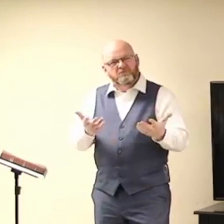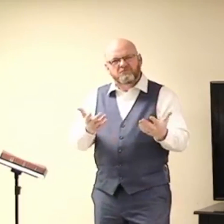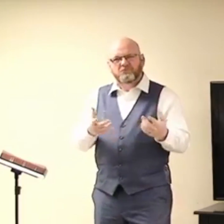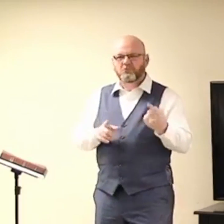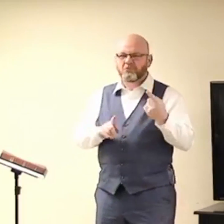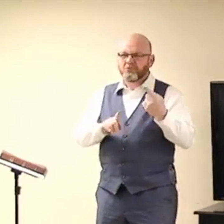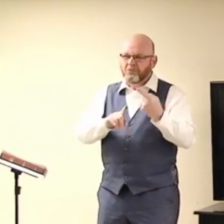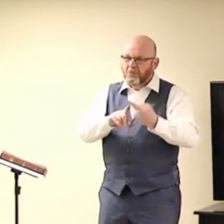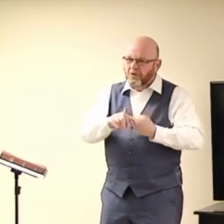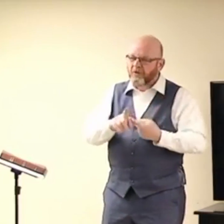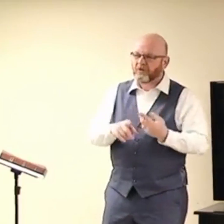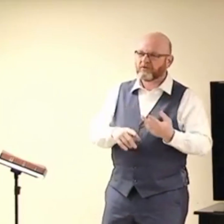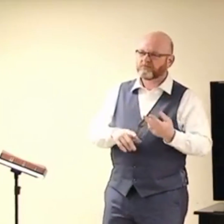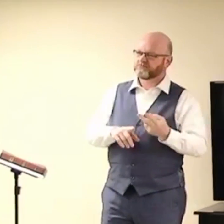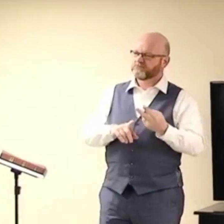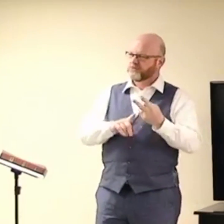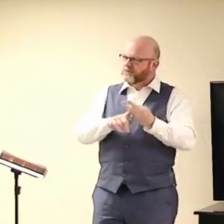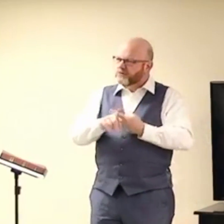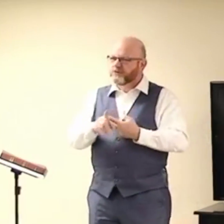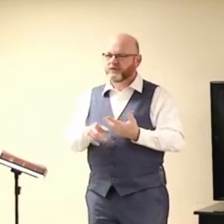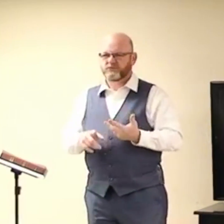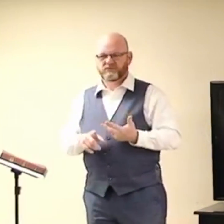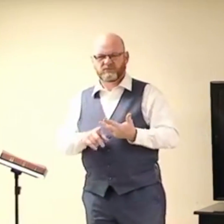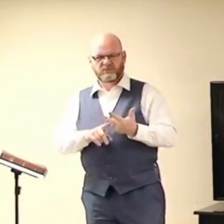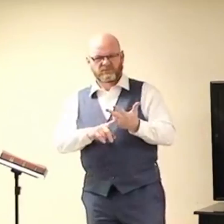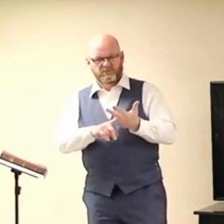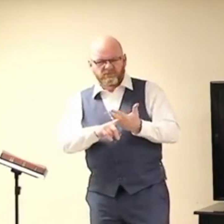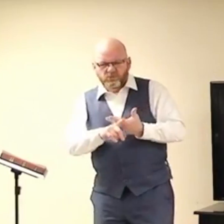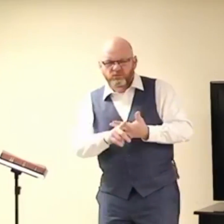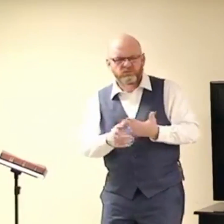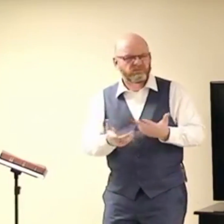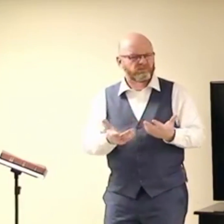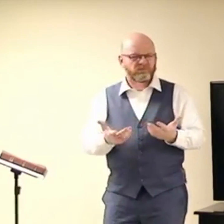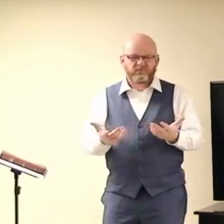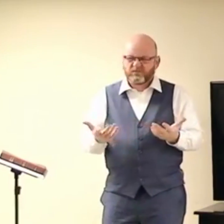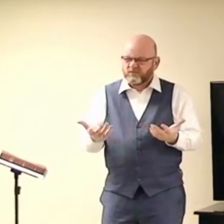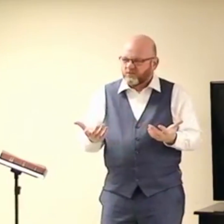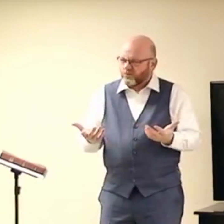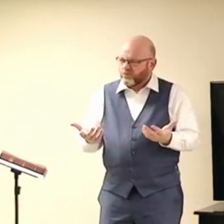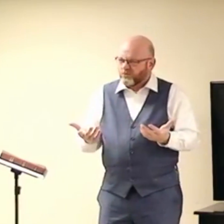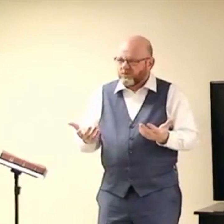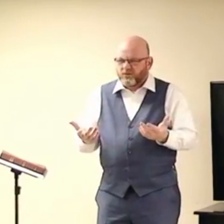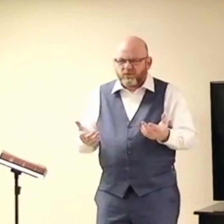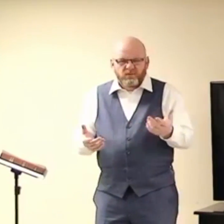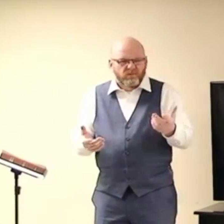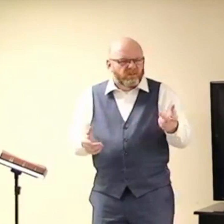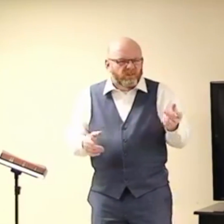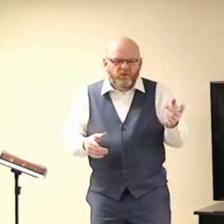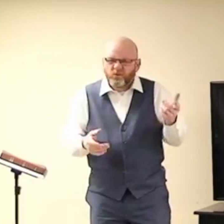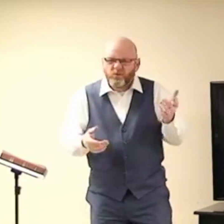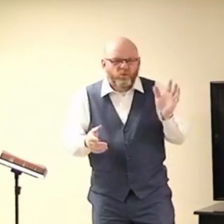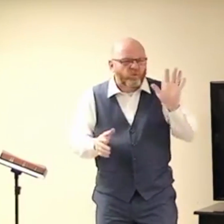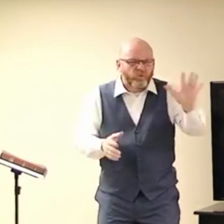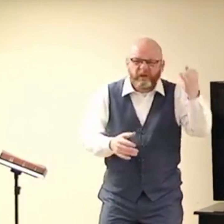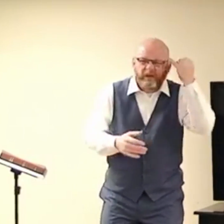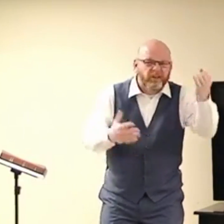there. But 1 month went by, 2 months, 3 months, and